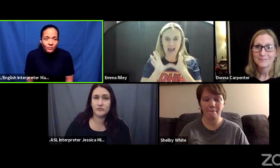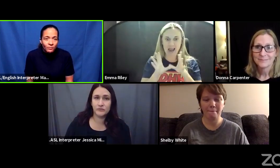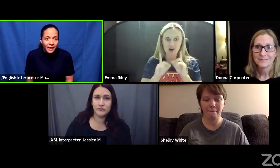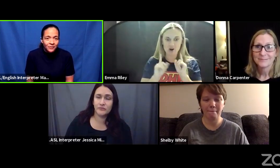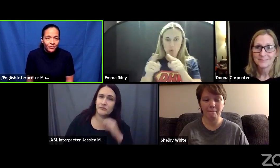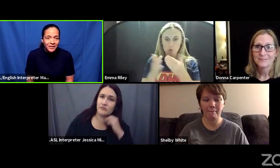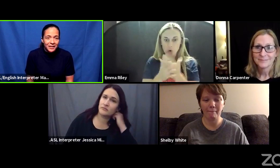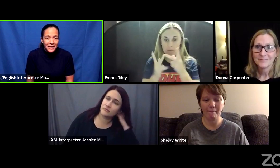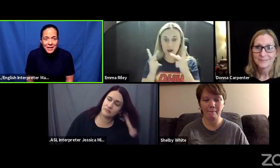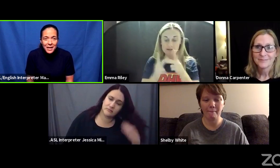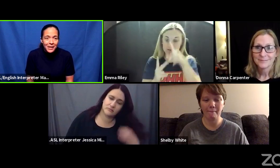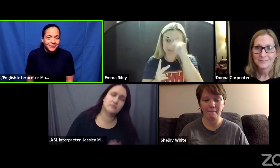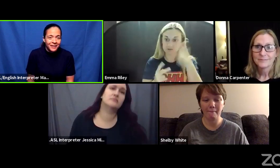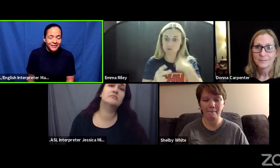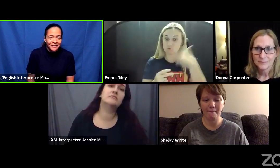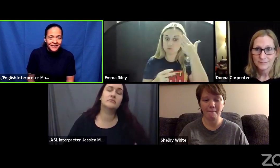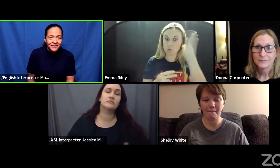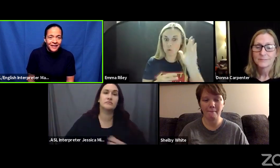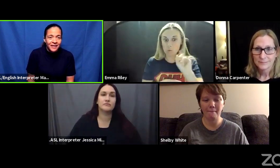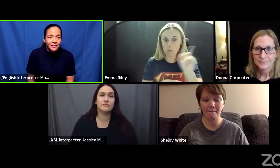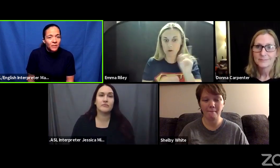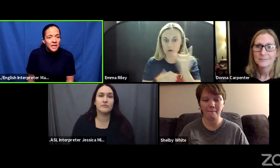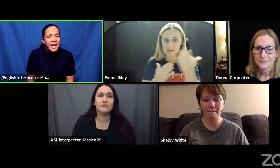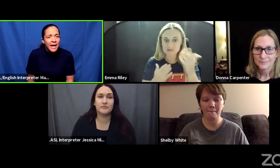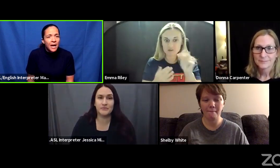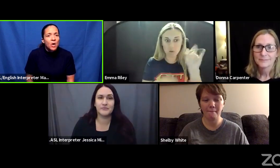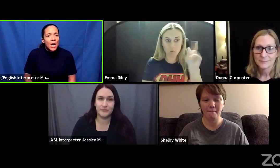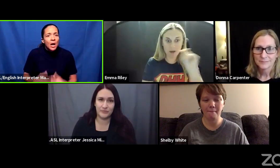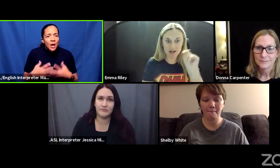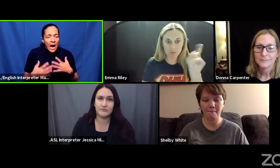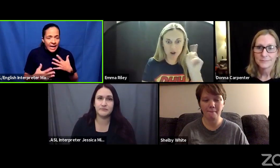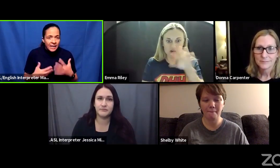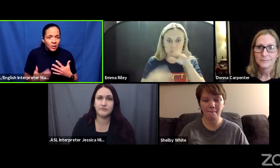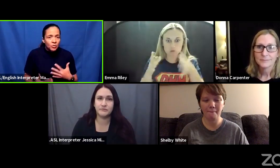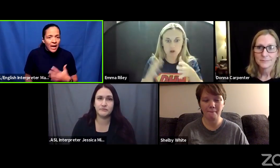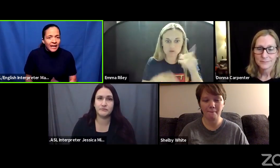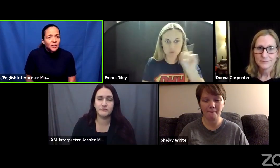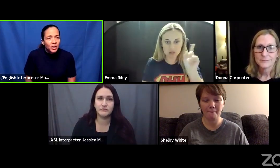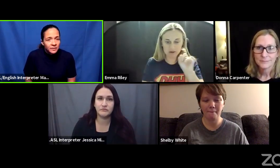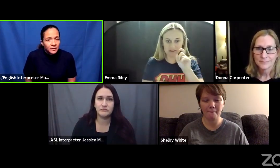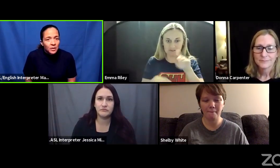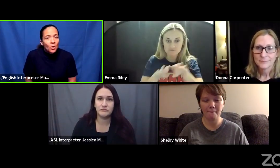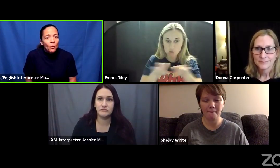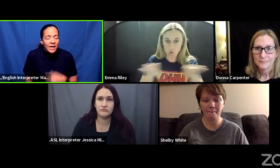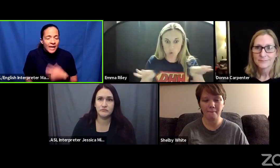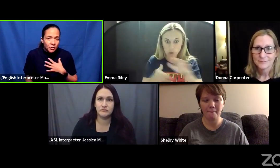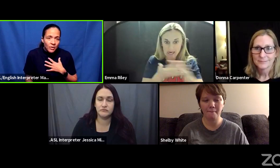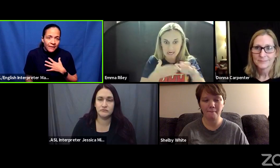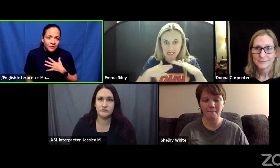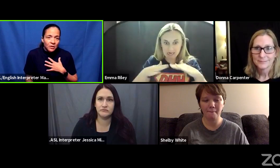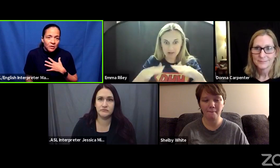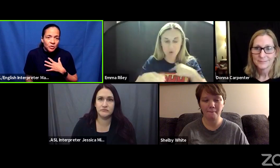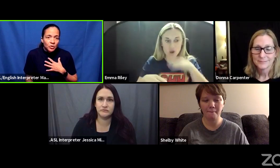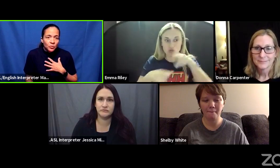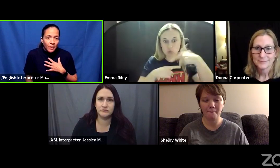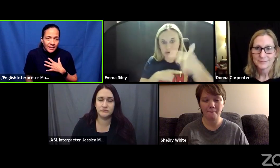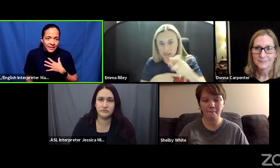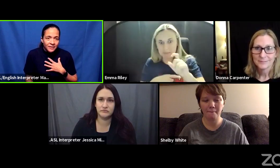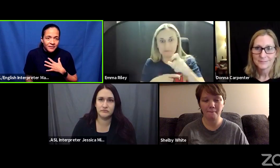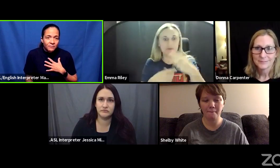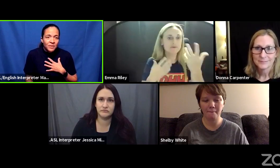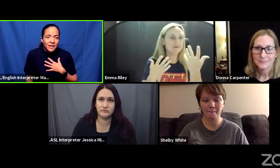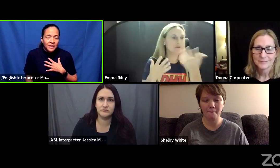got out and played with the kids and did things. But now I get a little anxious when I do have to go to